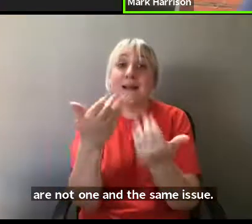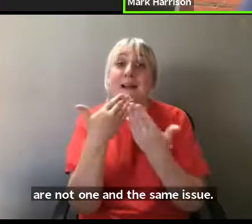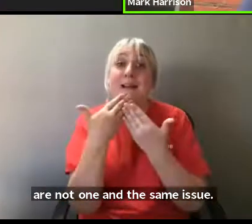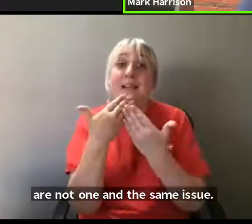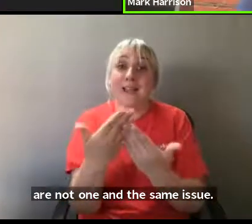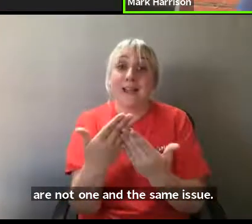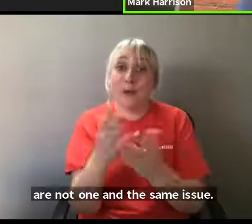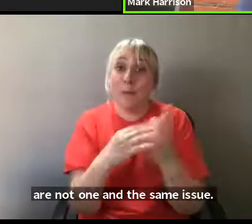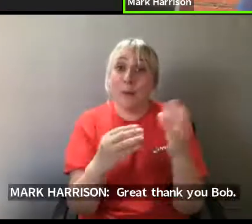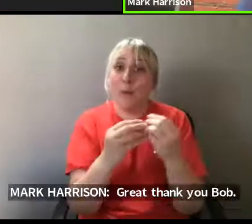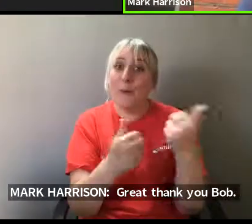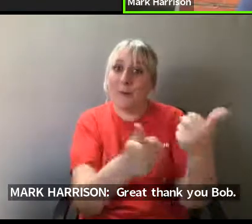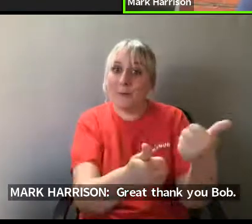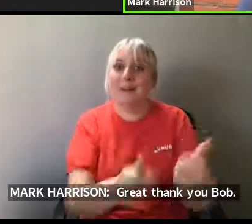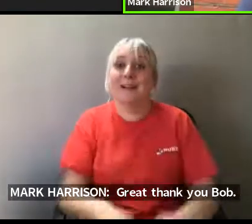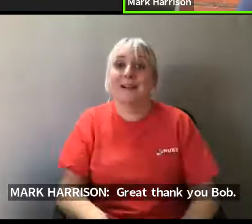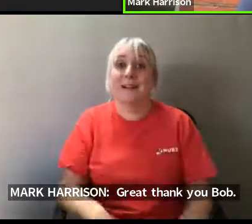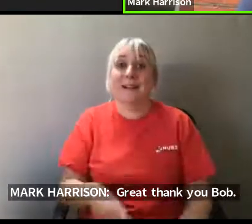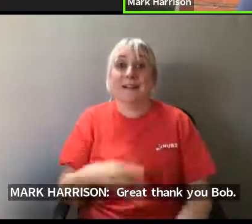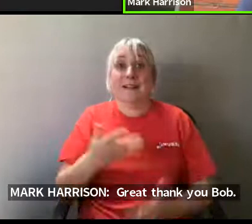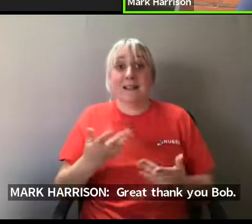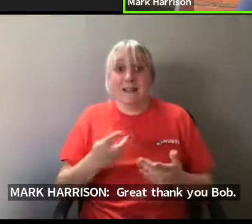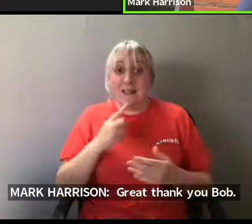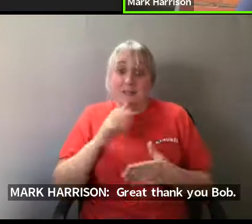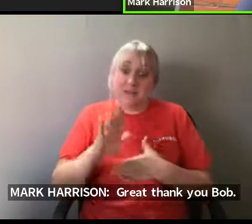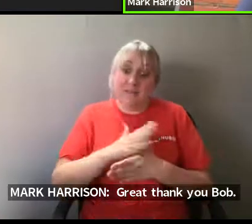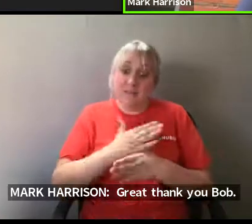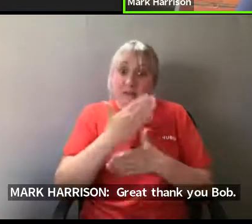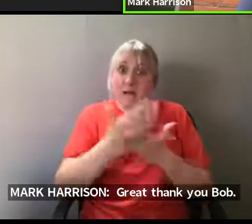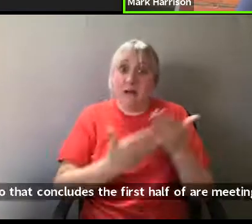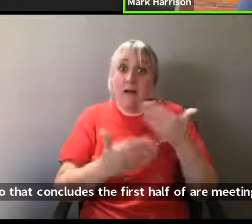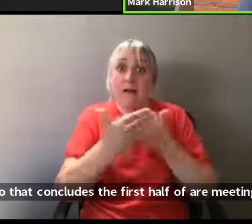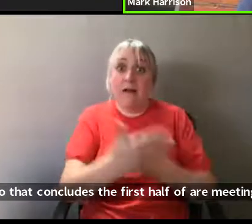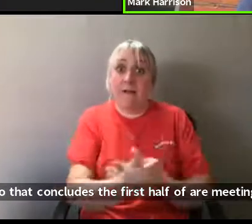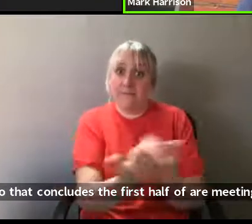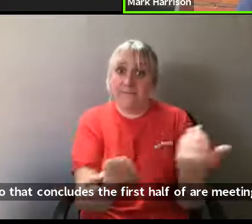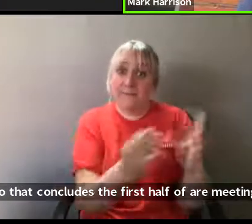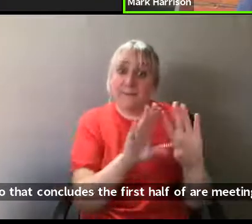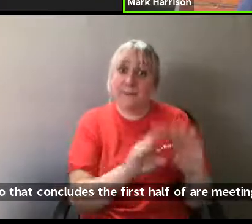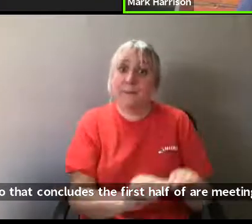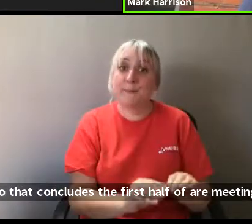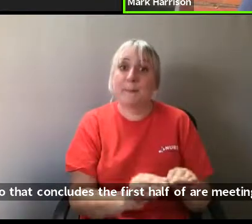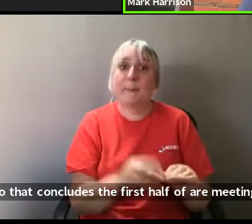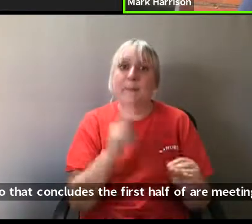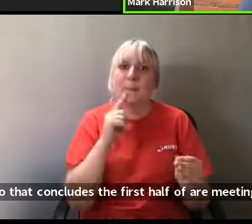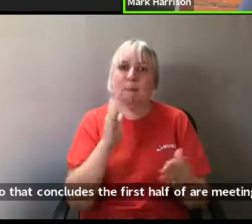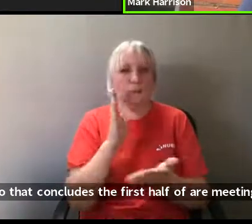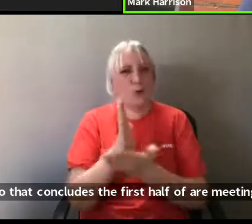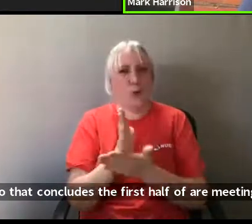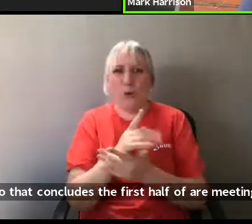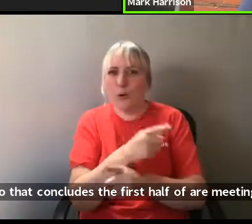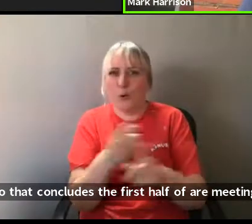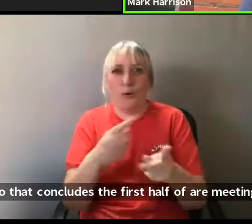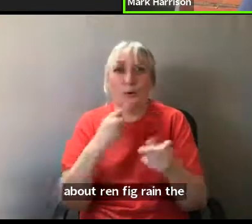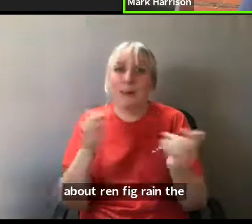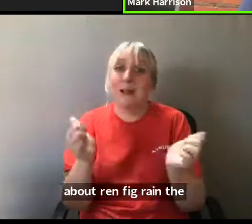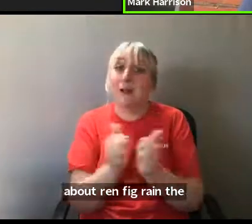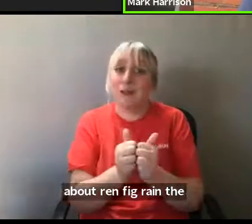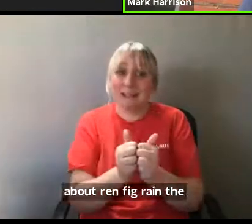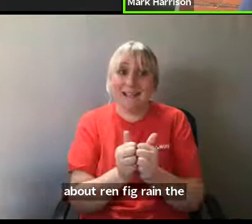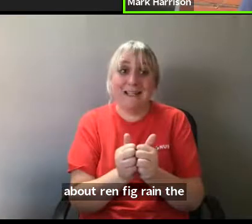of our meeting about reinvigorating the social model. And I'm sure everybody participating will agree